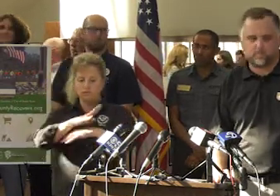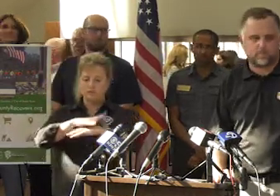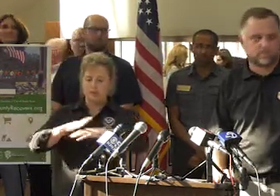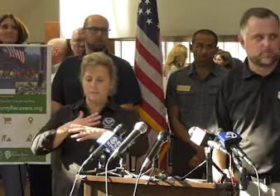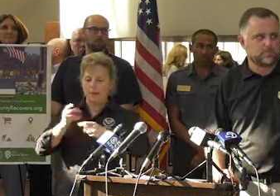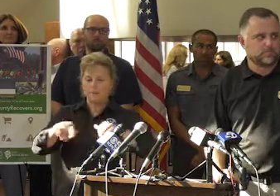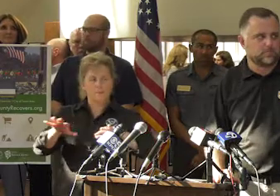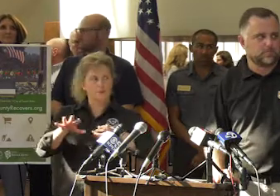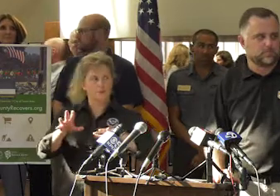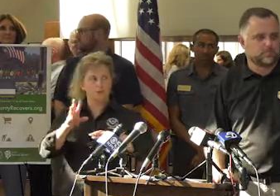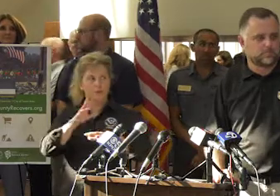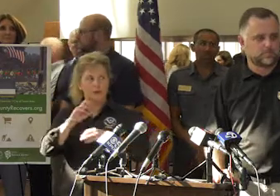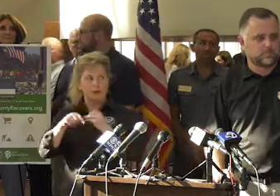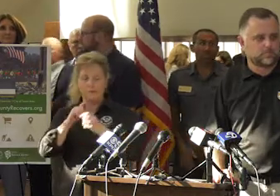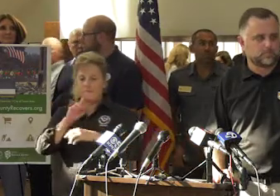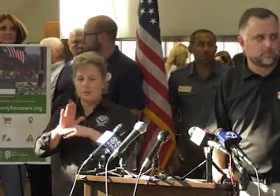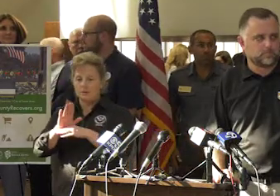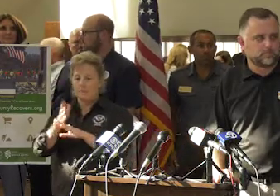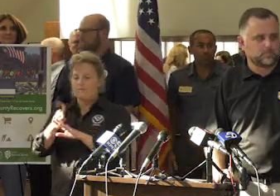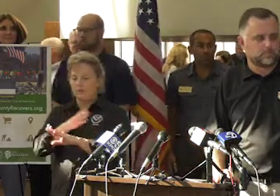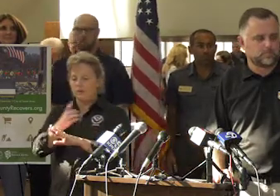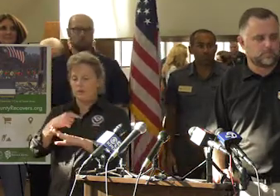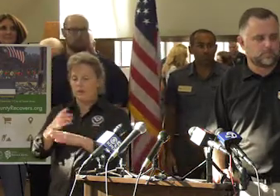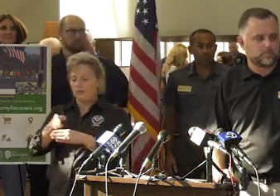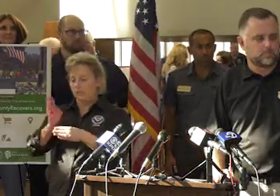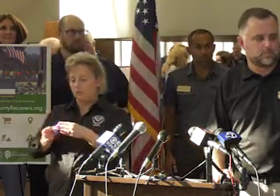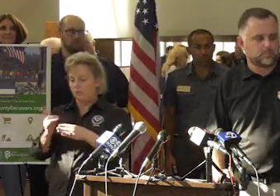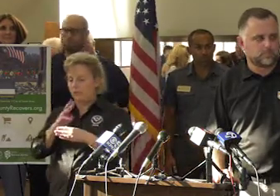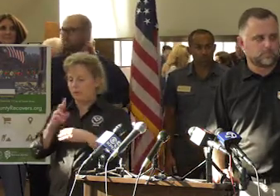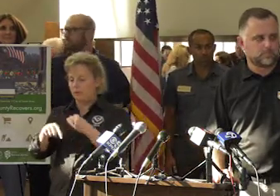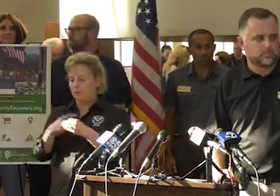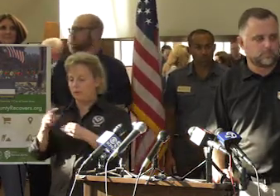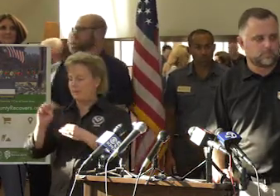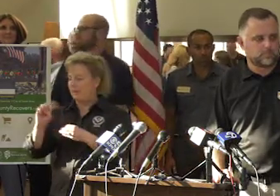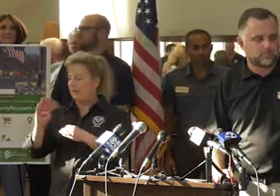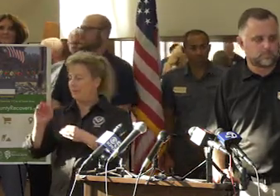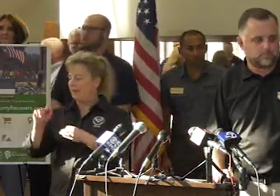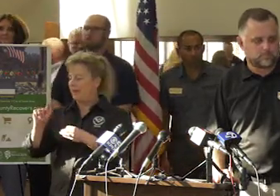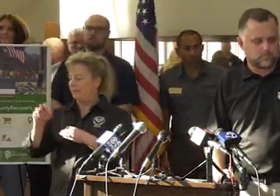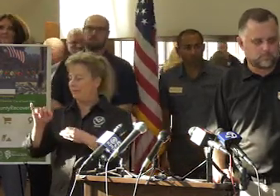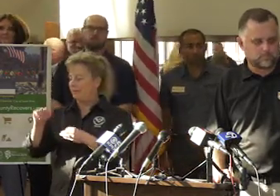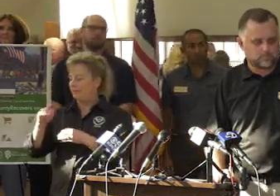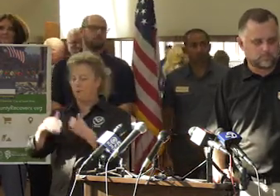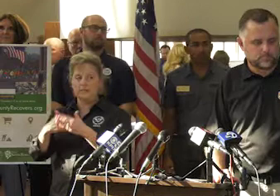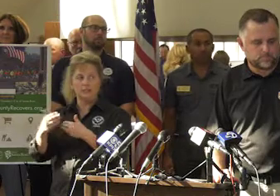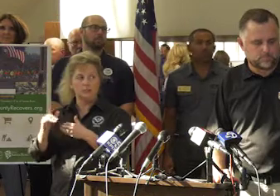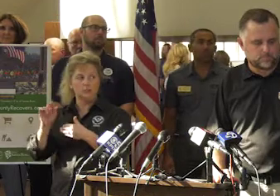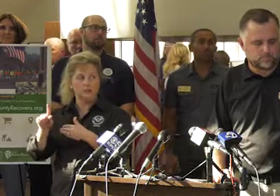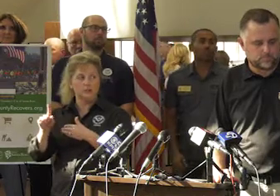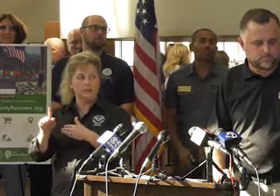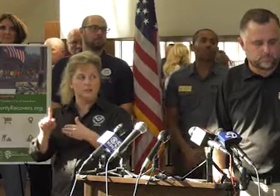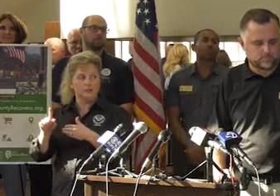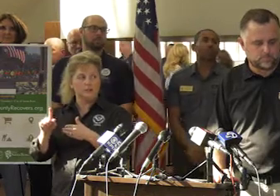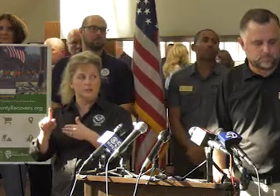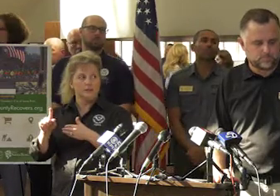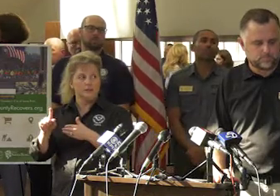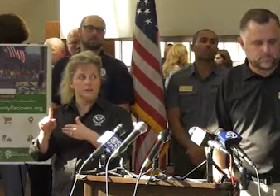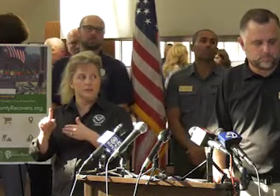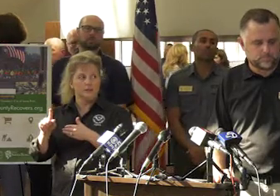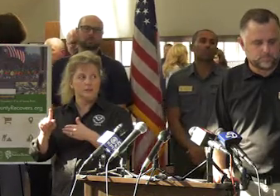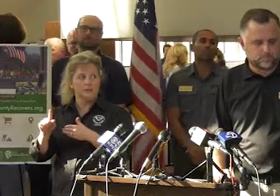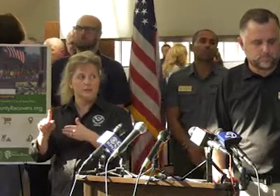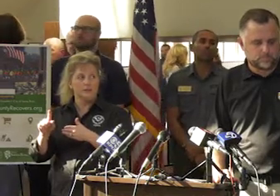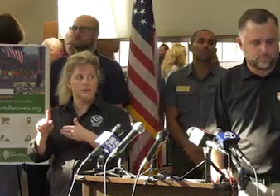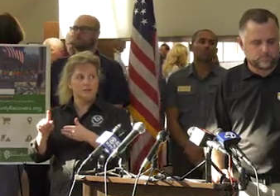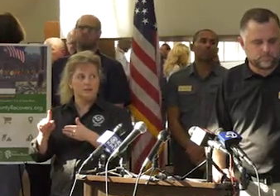We're going to talk about the, I promise you, before we adjourn here, we'll talk about the abatement process. The question was if, and I'm going